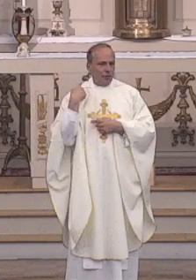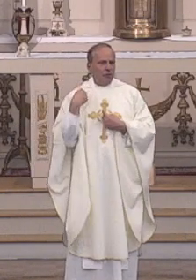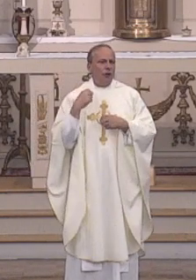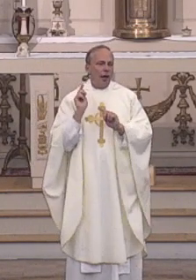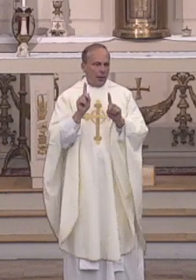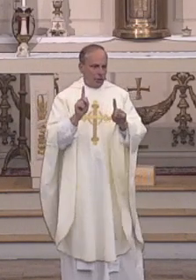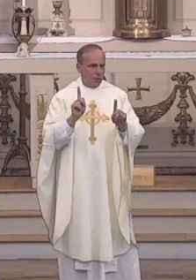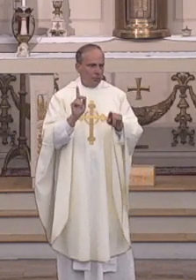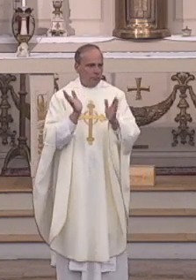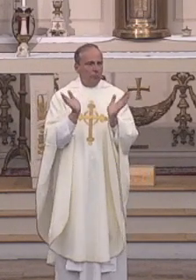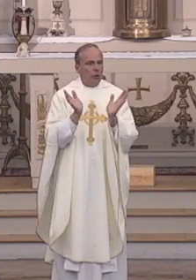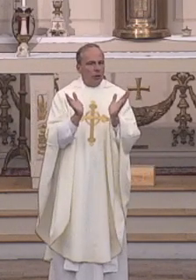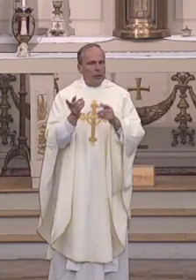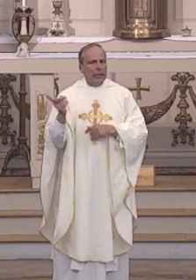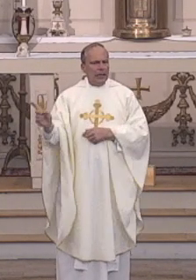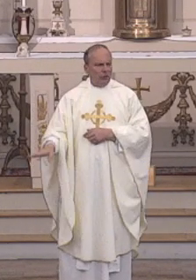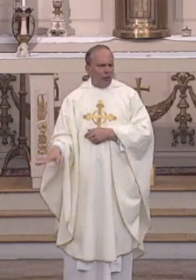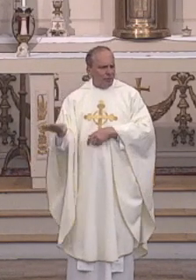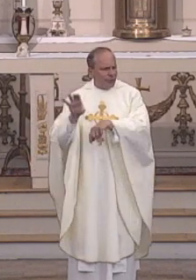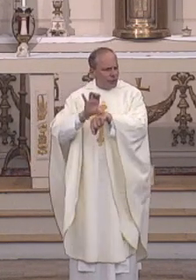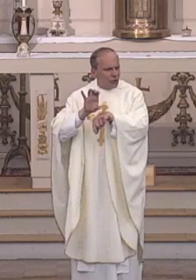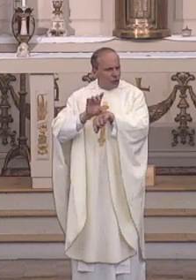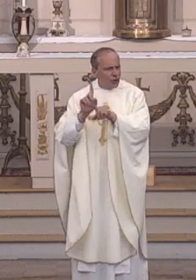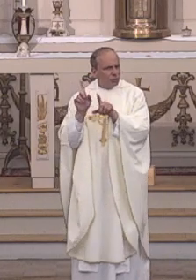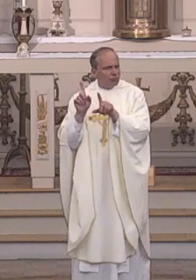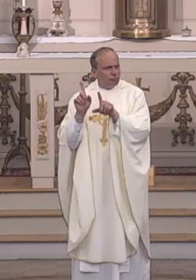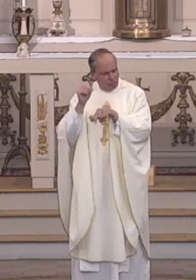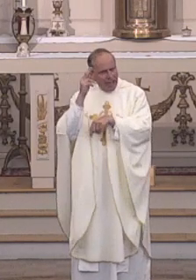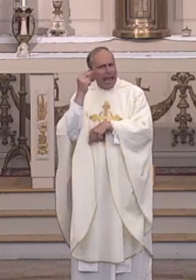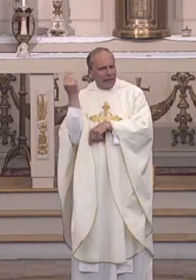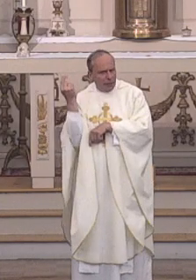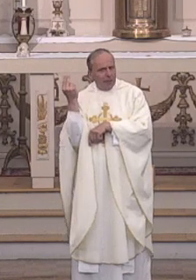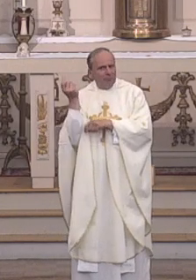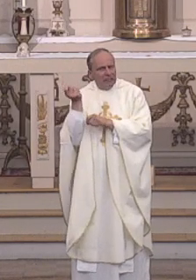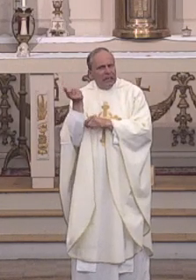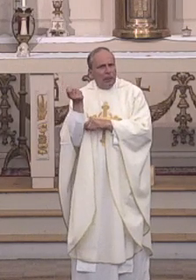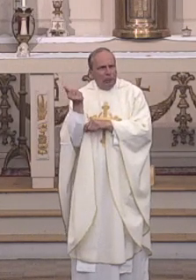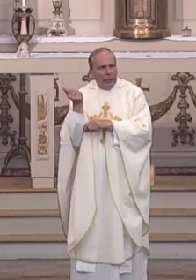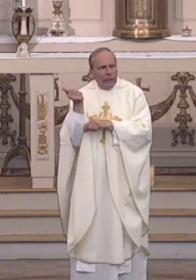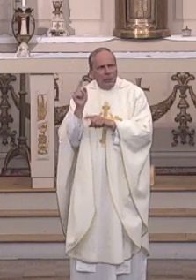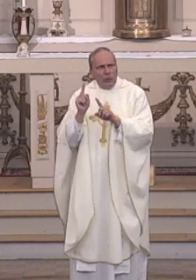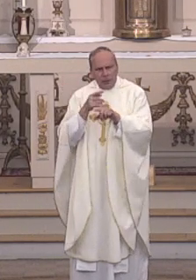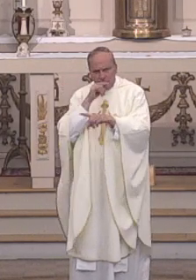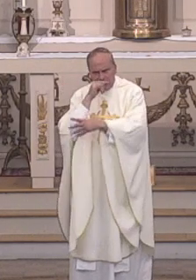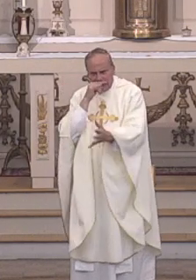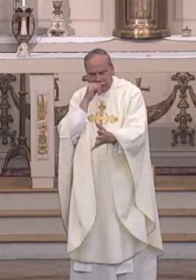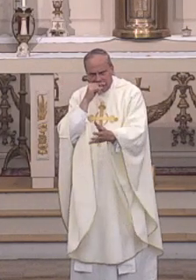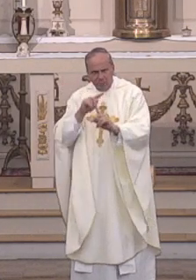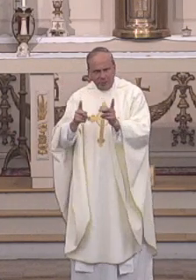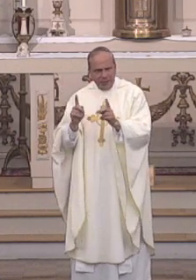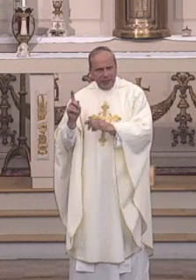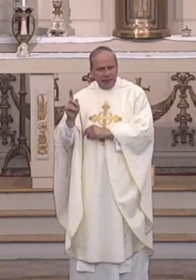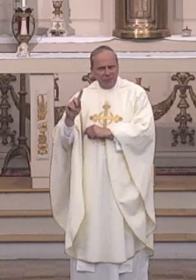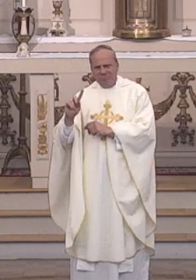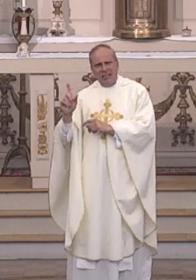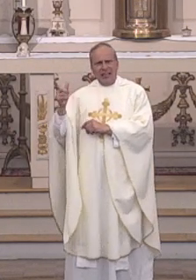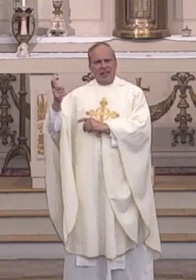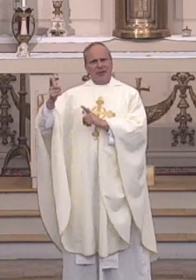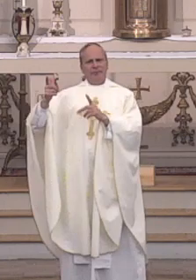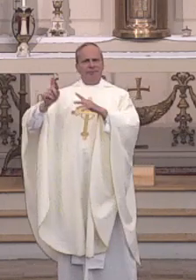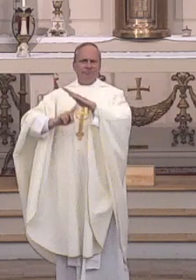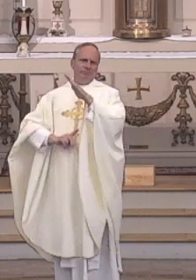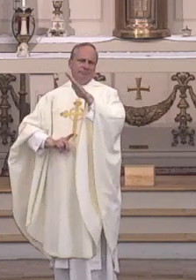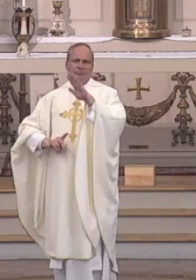And his niece asked me if I could go and talk to him. And he had gone to Catholic church a little bit when he